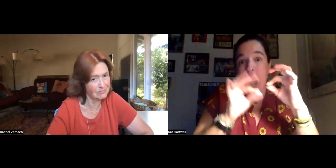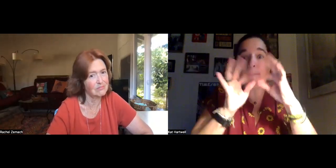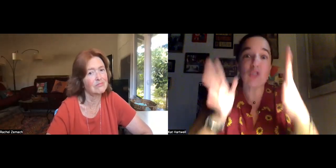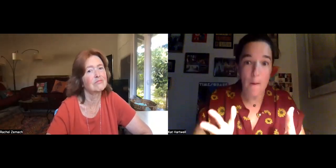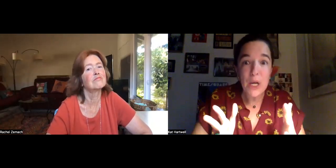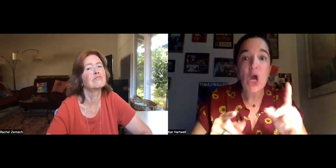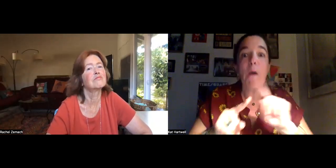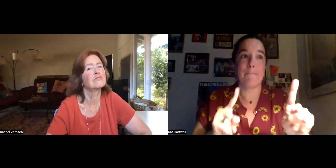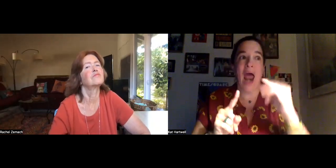full-time interpreter, but